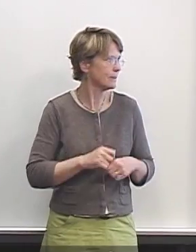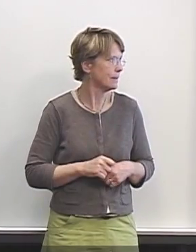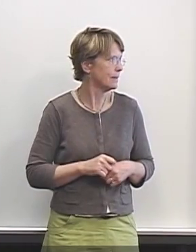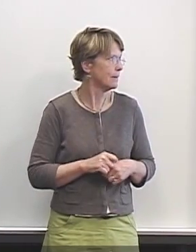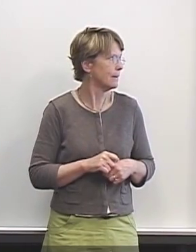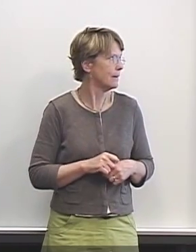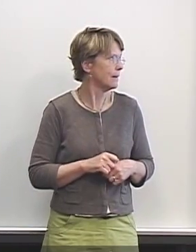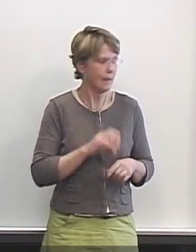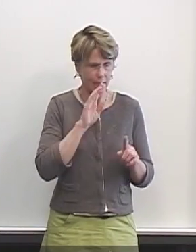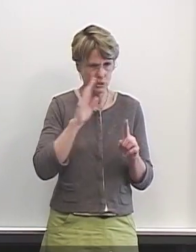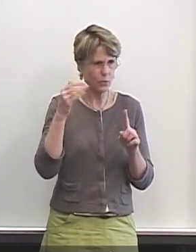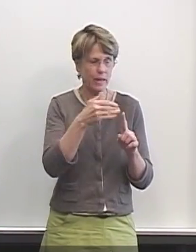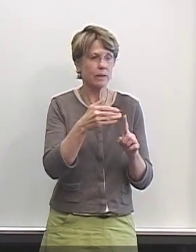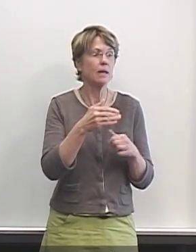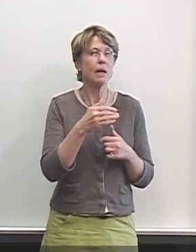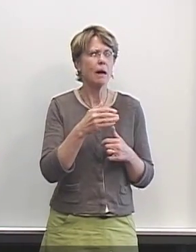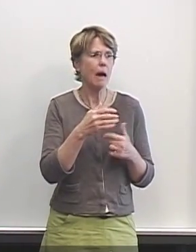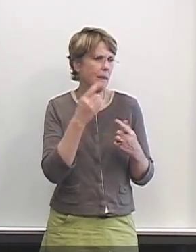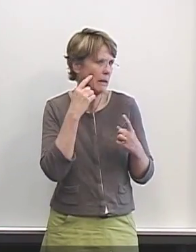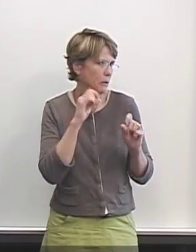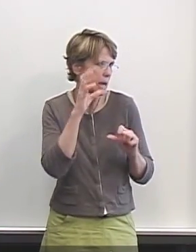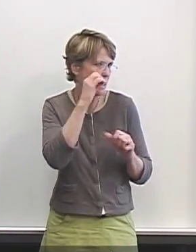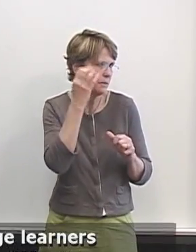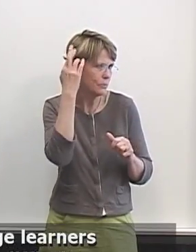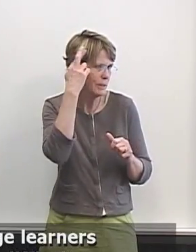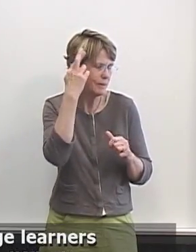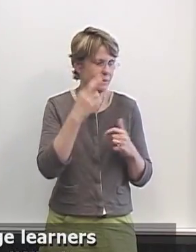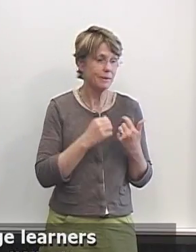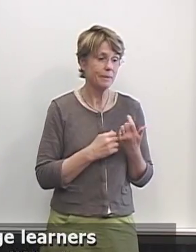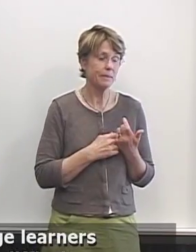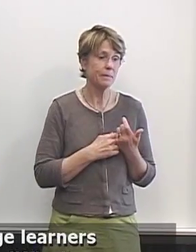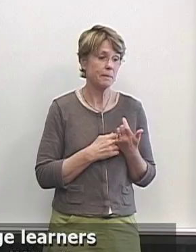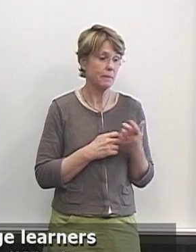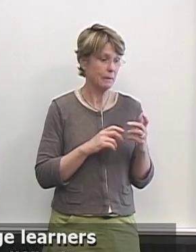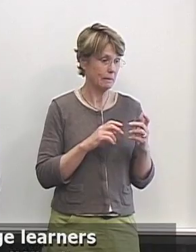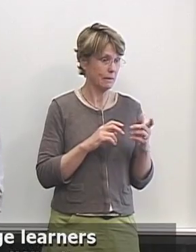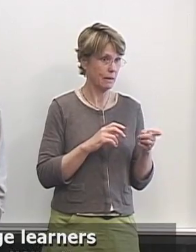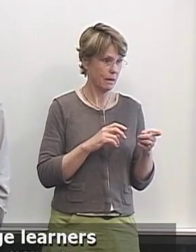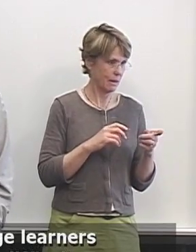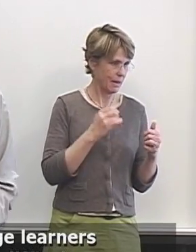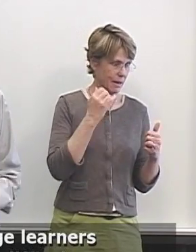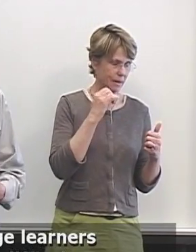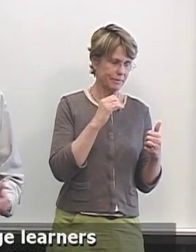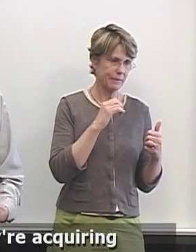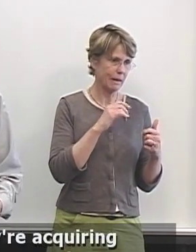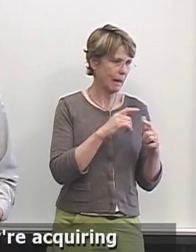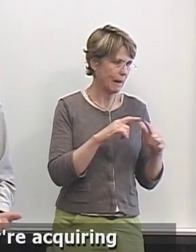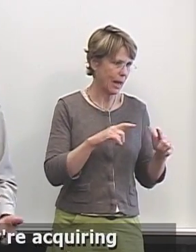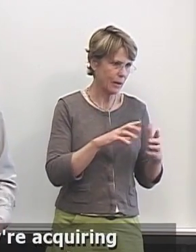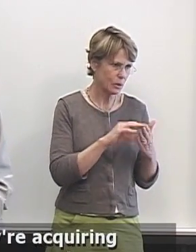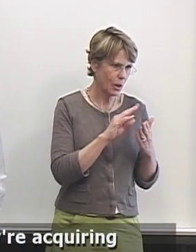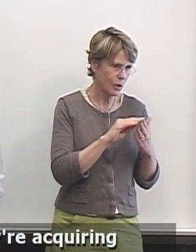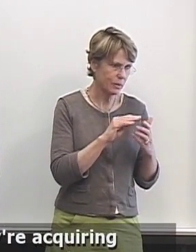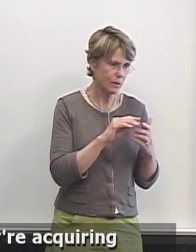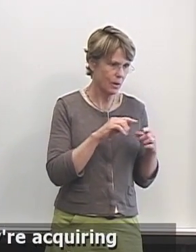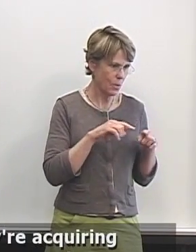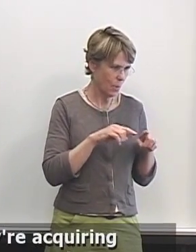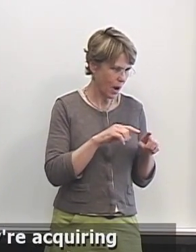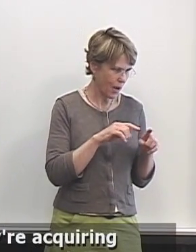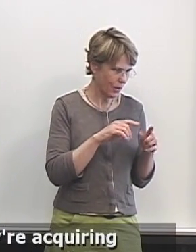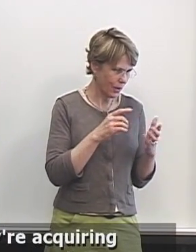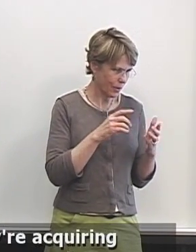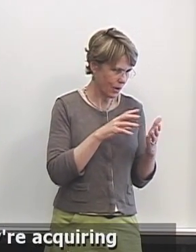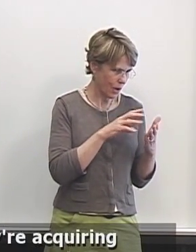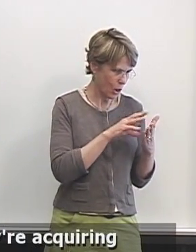I think you can guess why. Language learners have a difficulty while they're acquiring the language to recognize